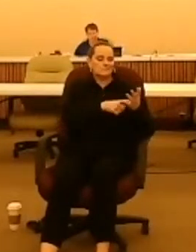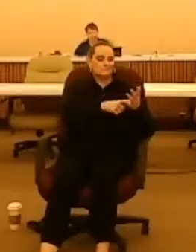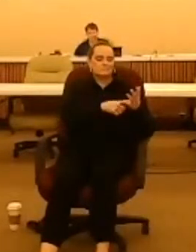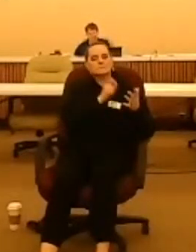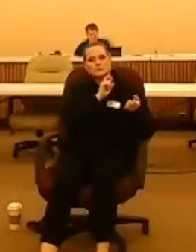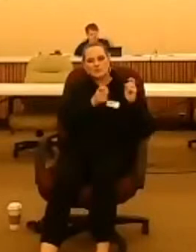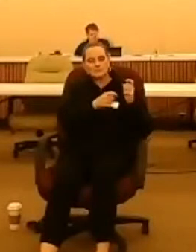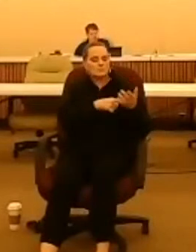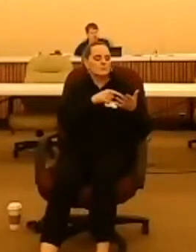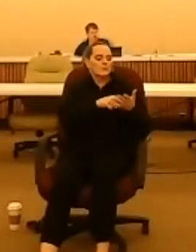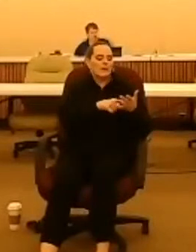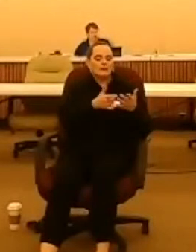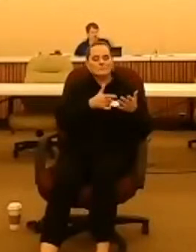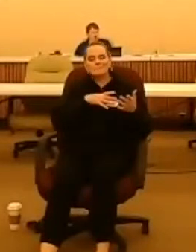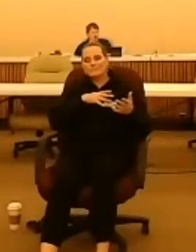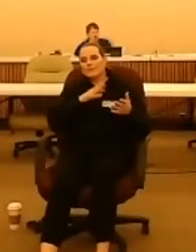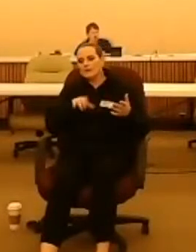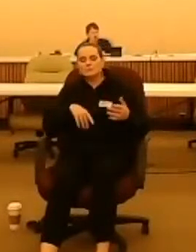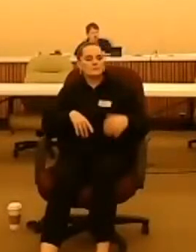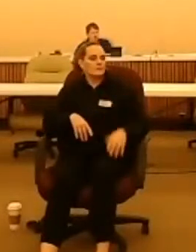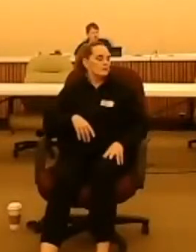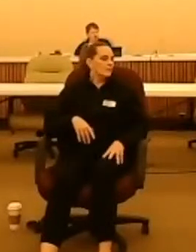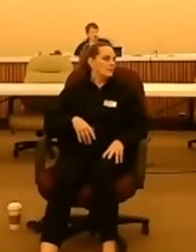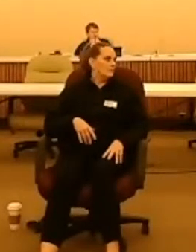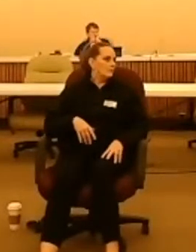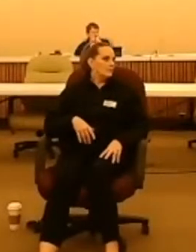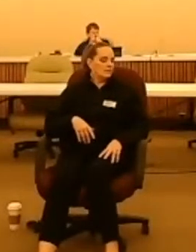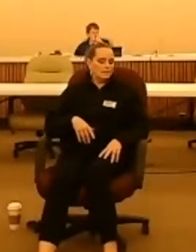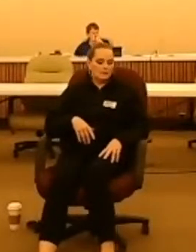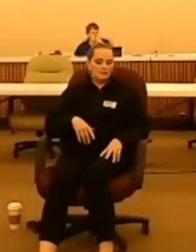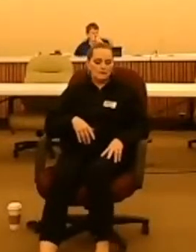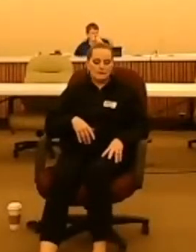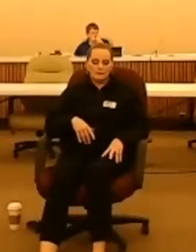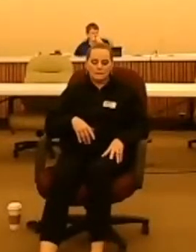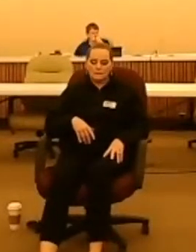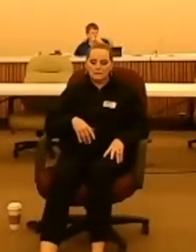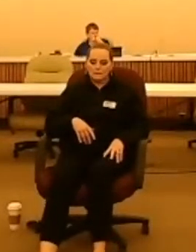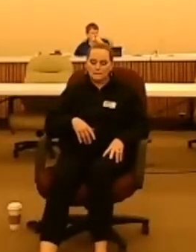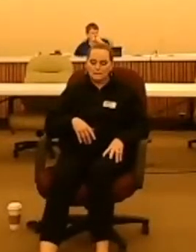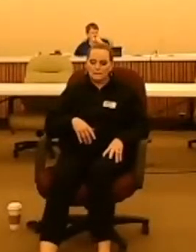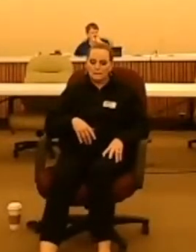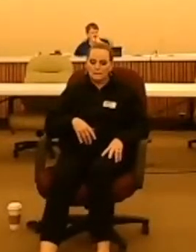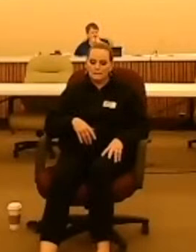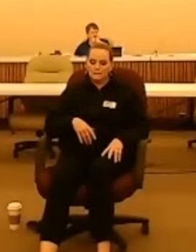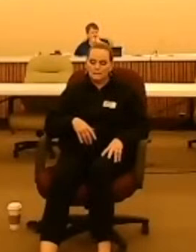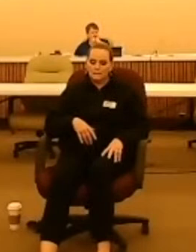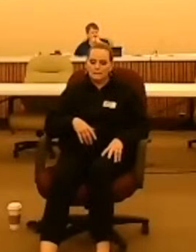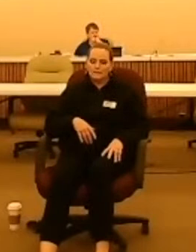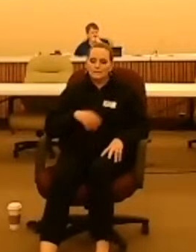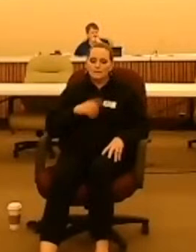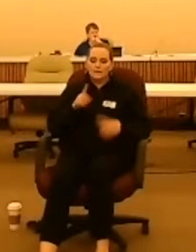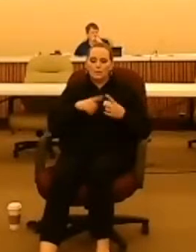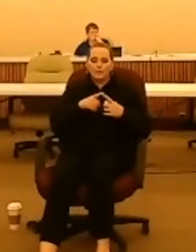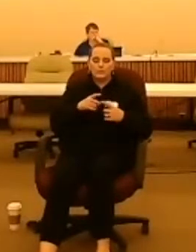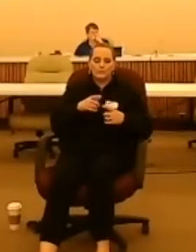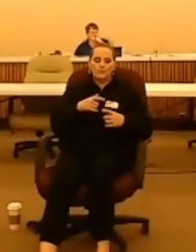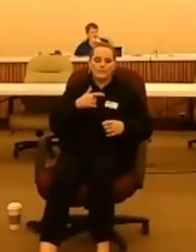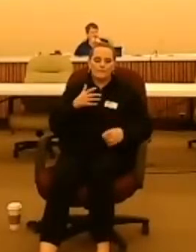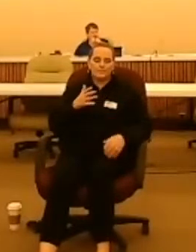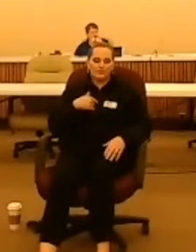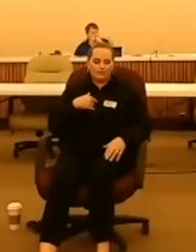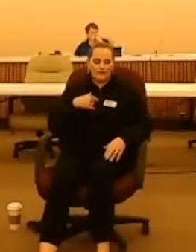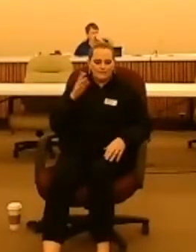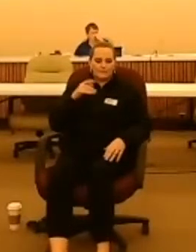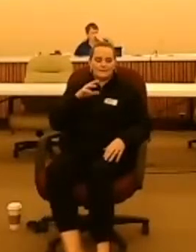good. You know, When you have a moment, I do have Naomi with her hand raised.